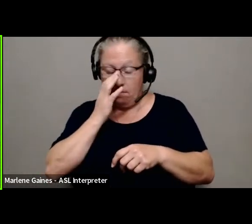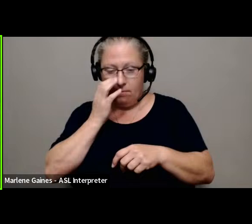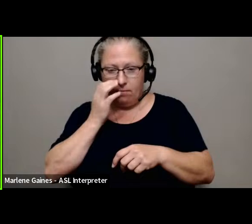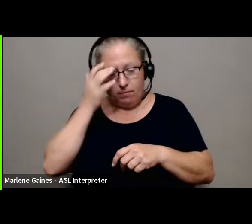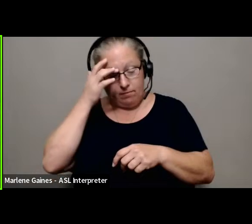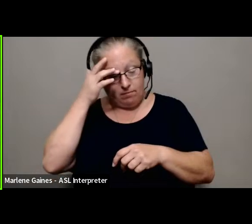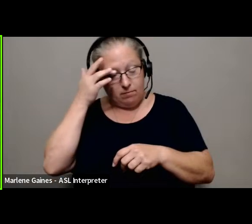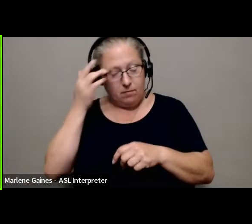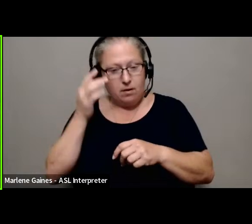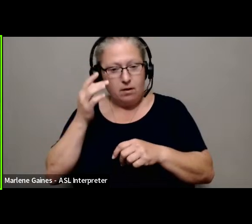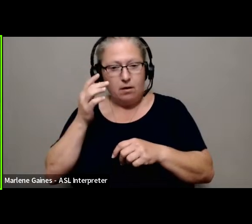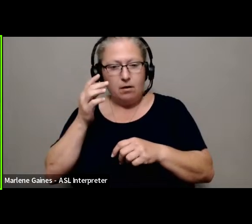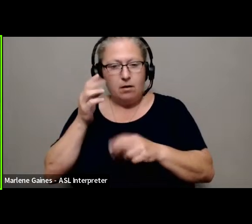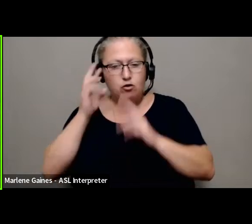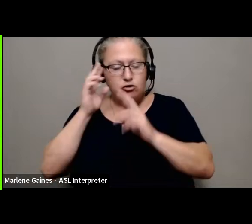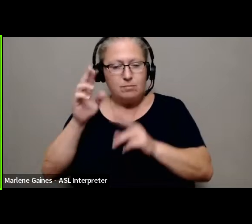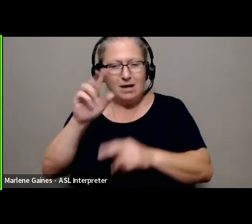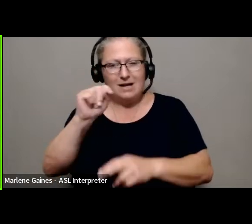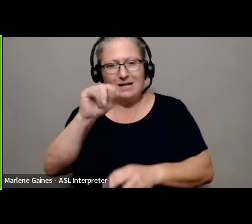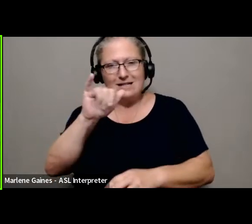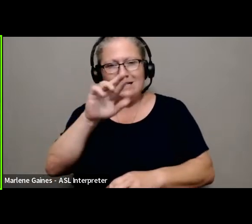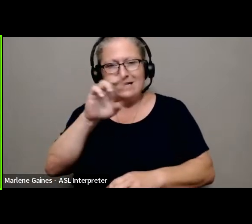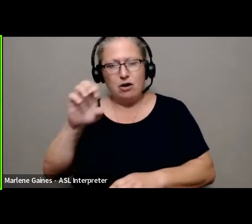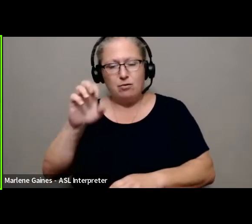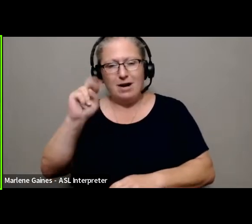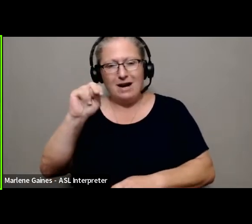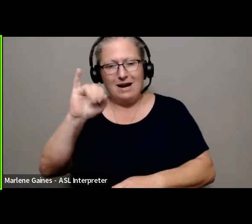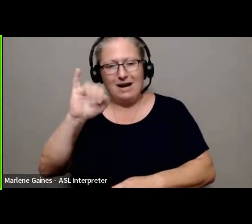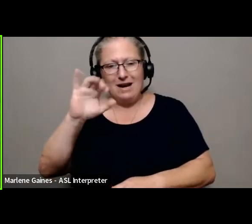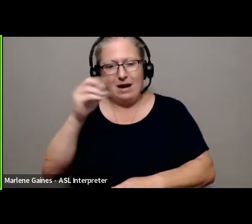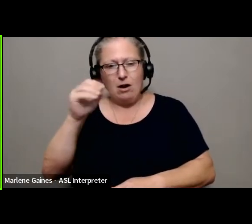paying respects to Tyree Nichols, who had just